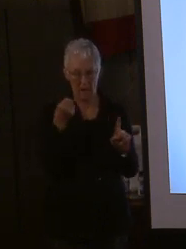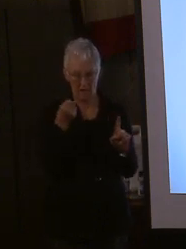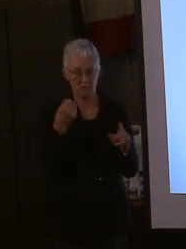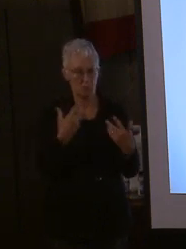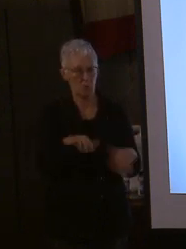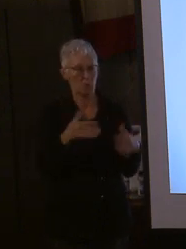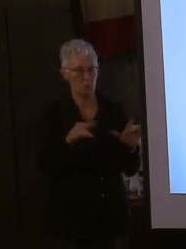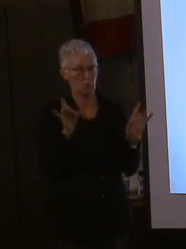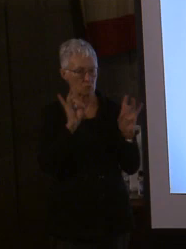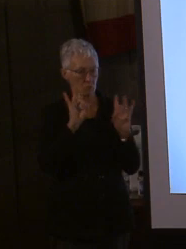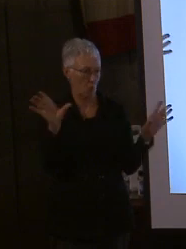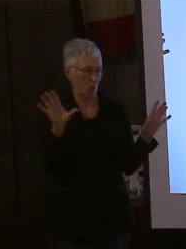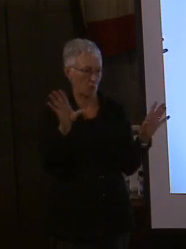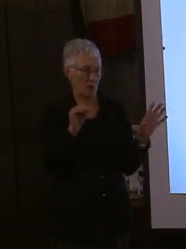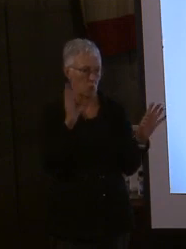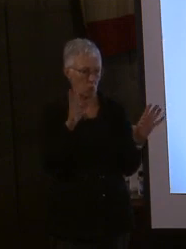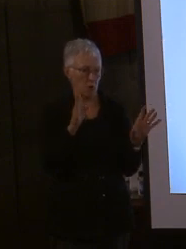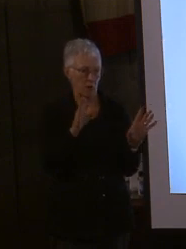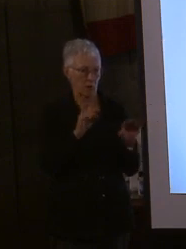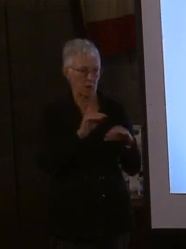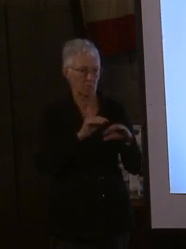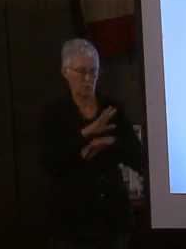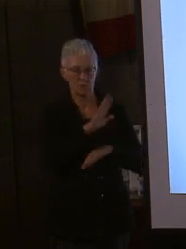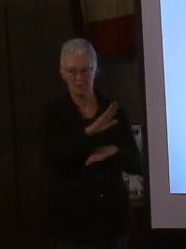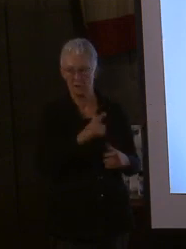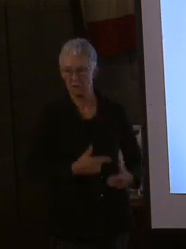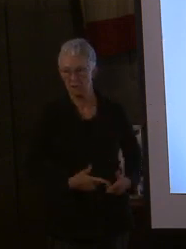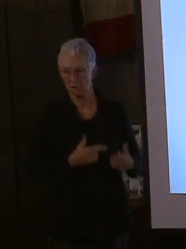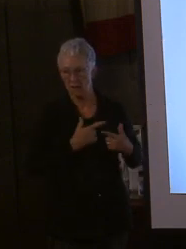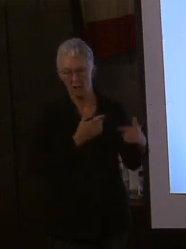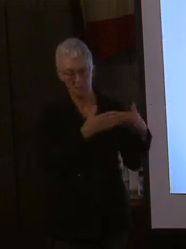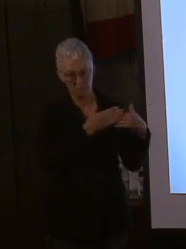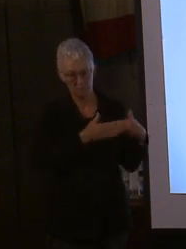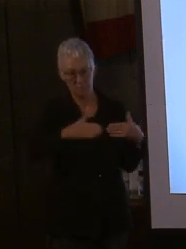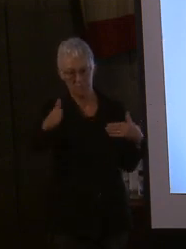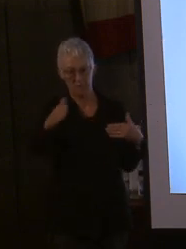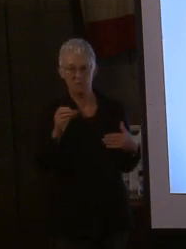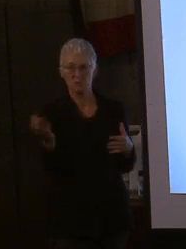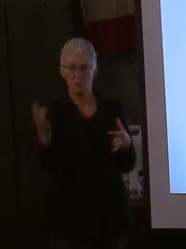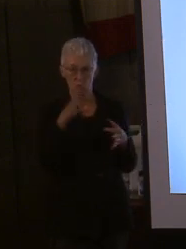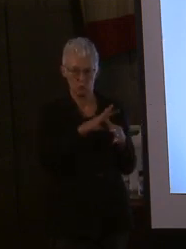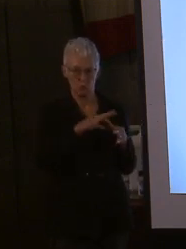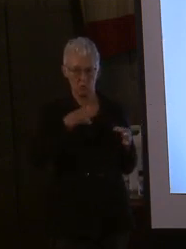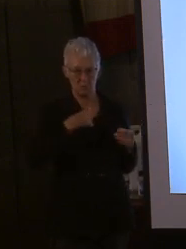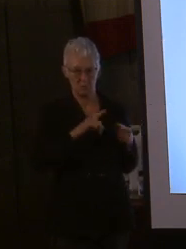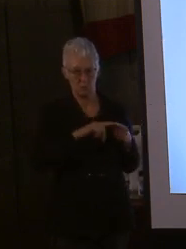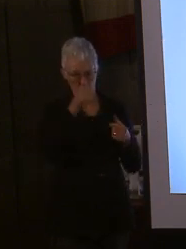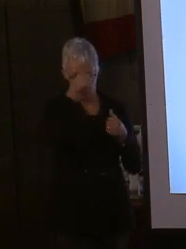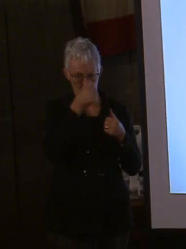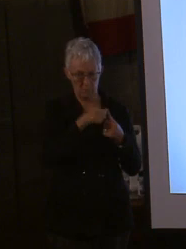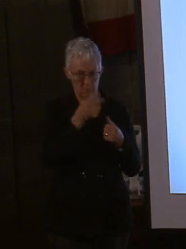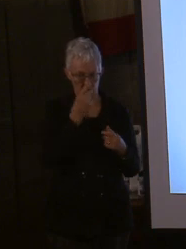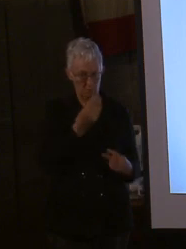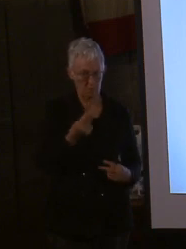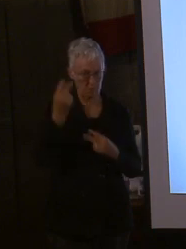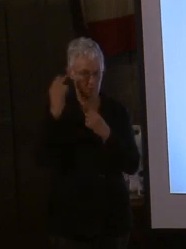lifelong, and far-reaching. Join me in not only remembering our babies, but raising awareness in honor of